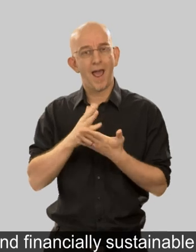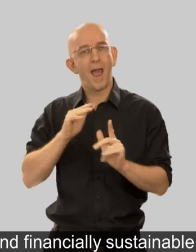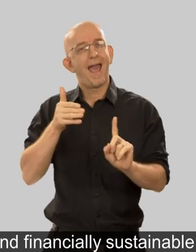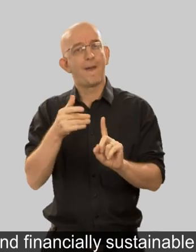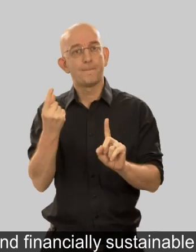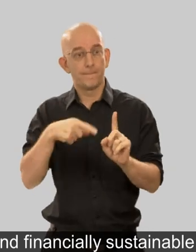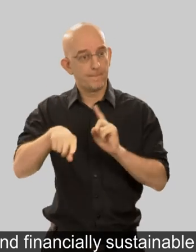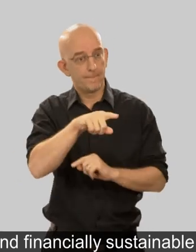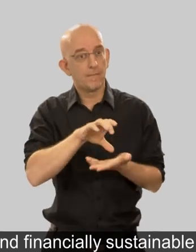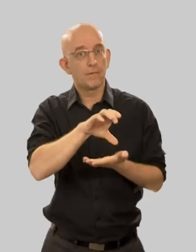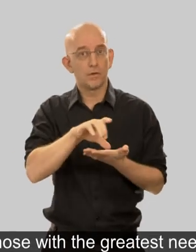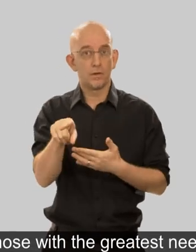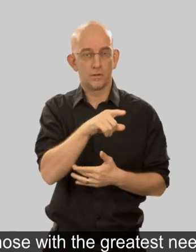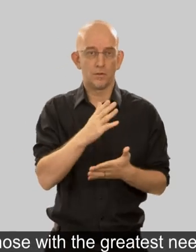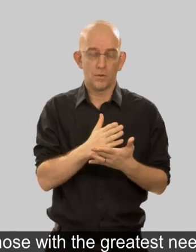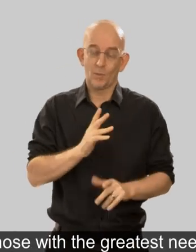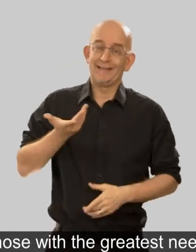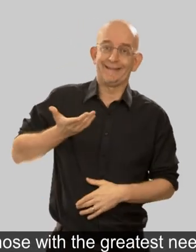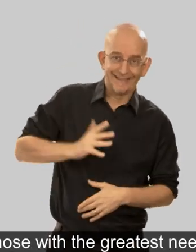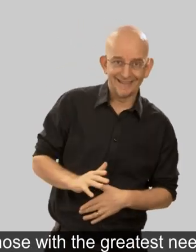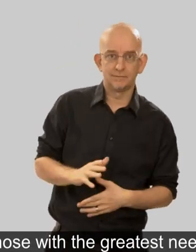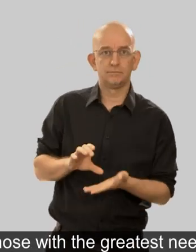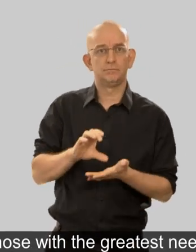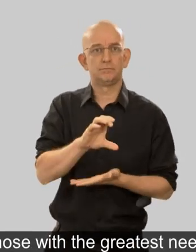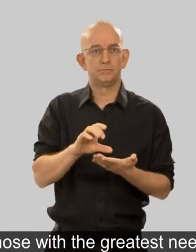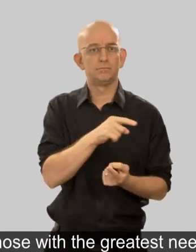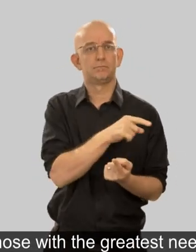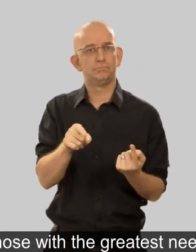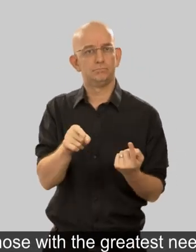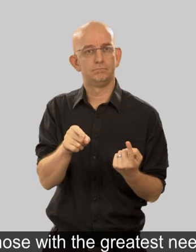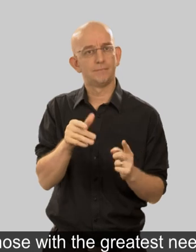that is focused on those with the greatest needs.